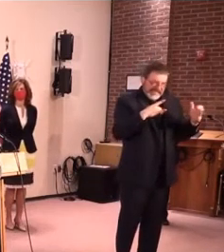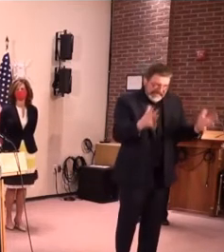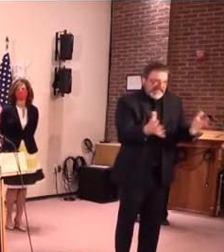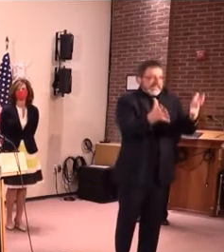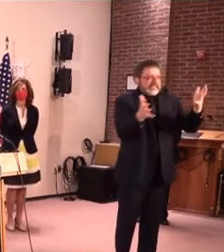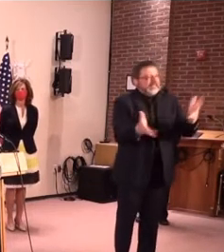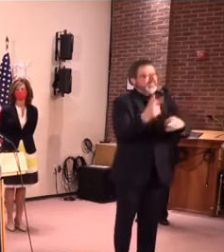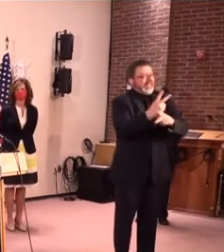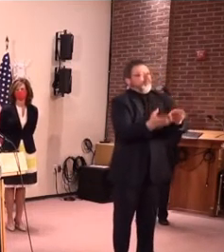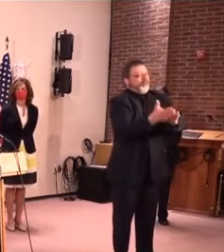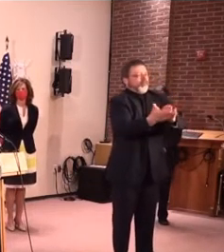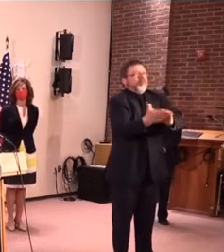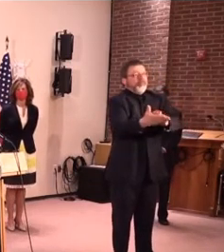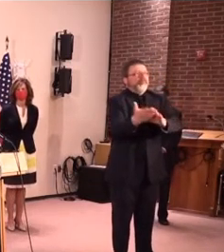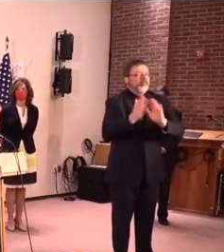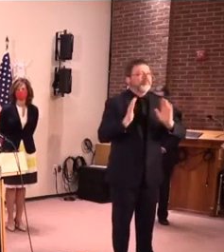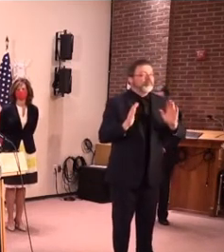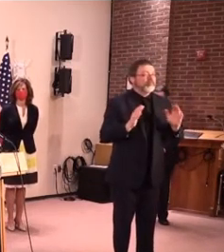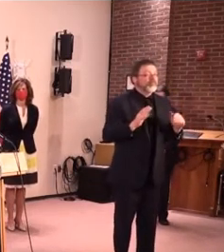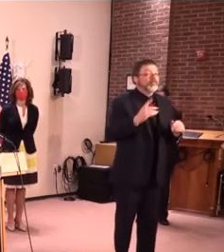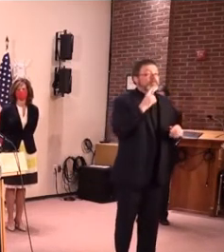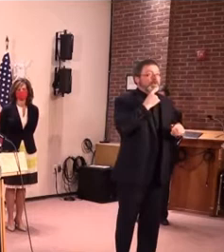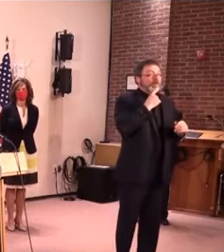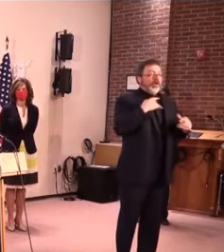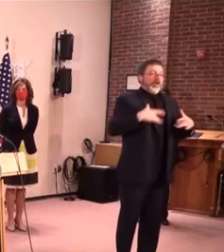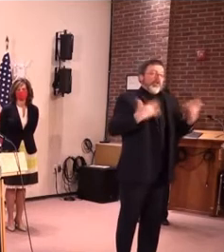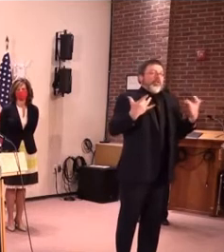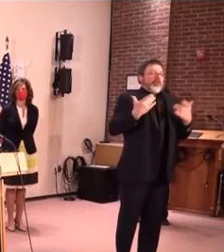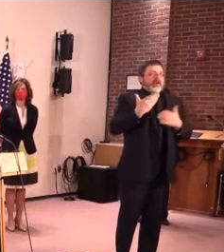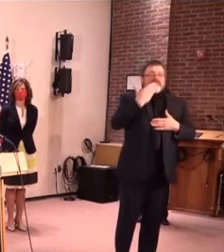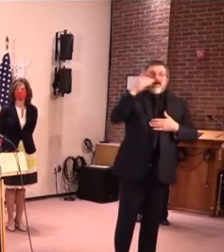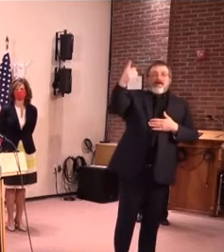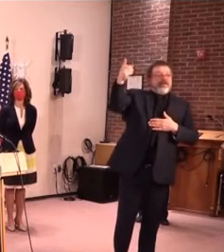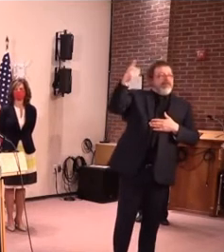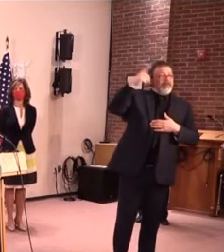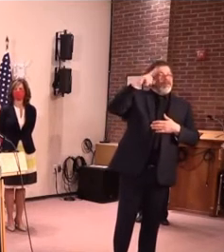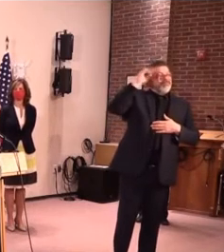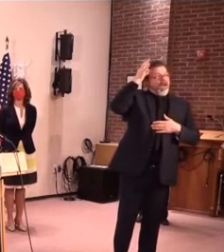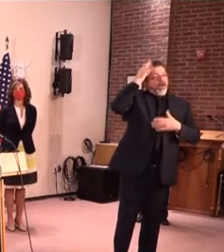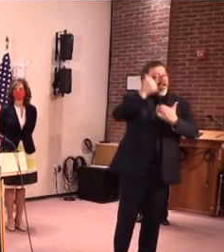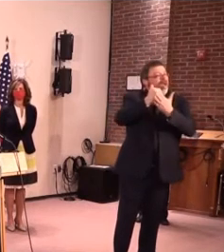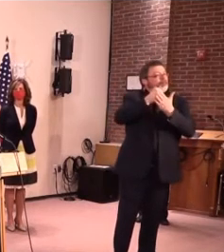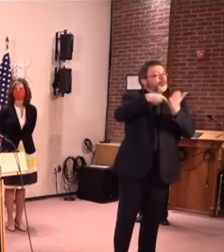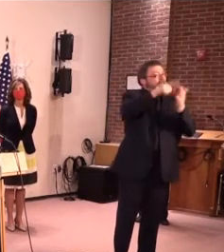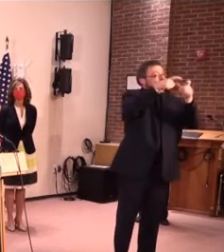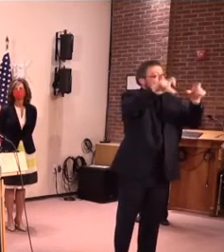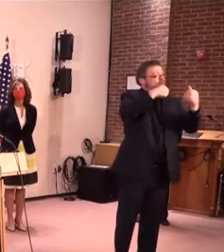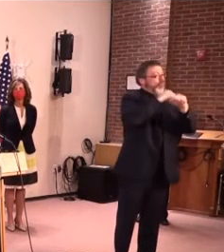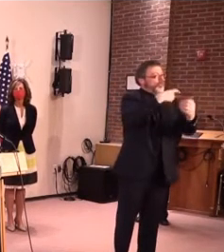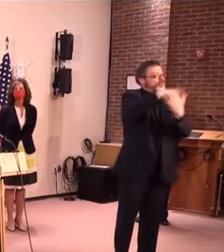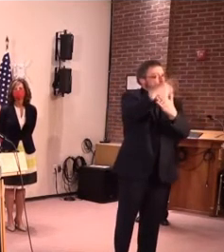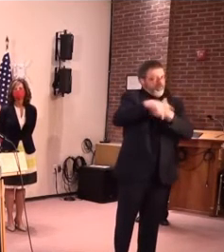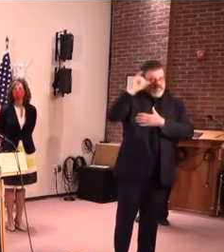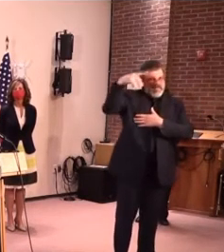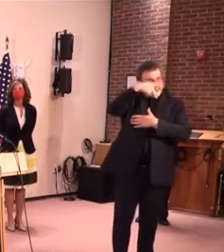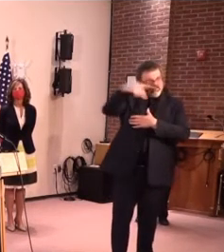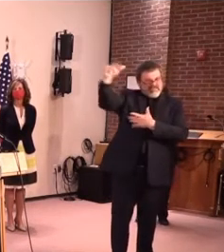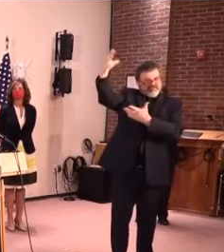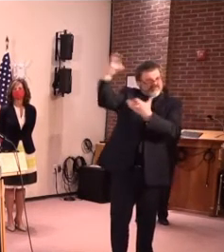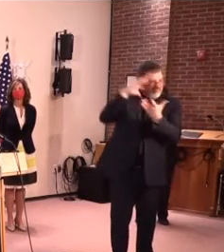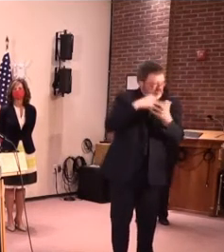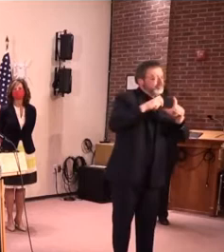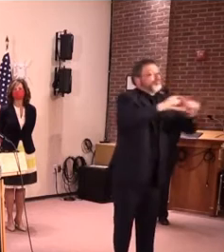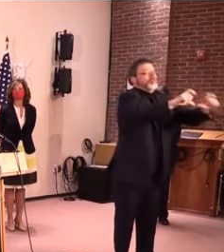we quickly realized that the PPP program, as designed, would be of little use to a closed business or a business running at